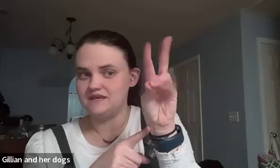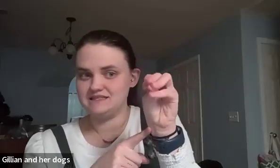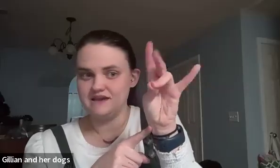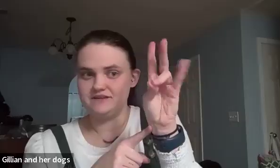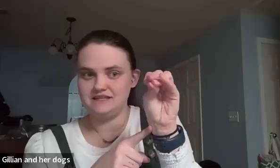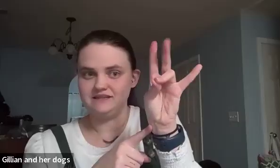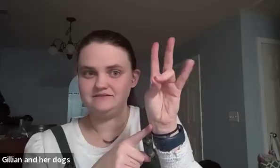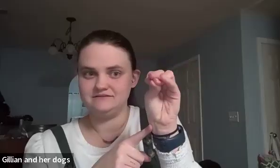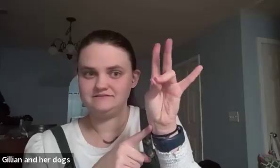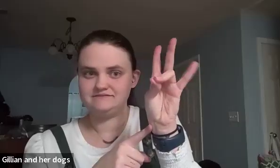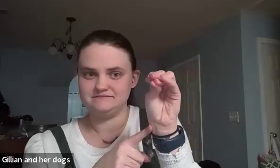thing, 70.